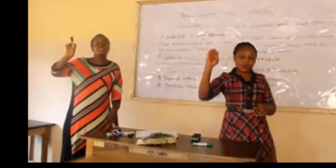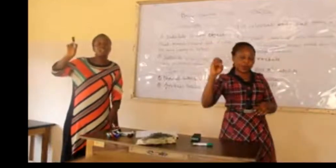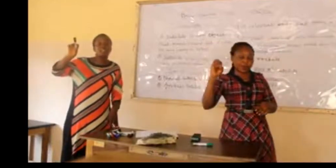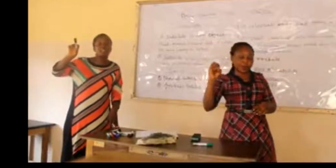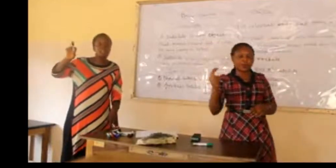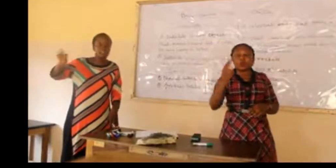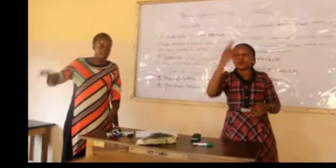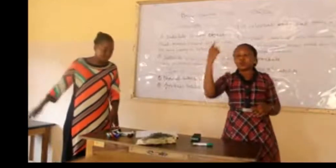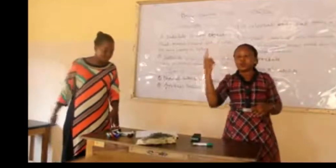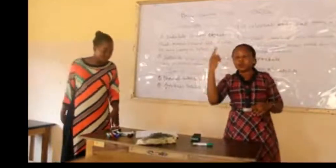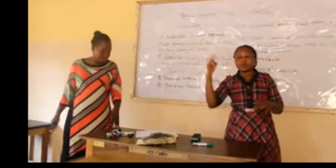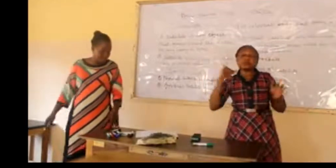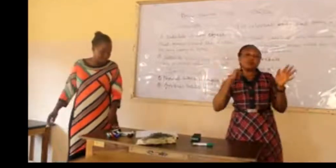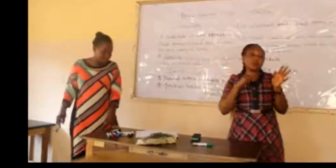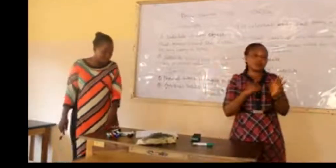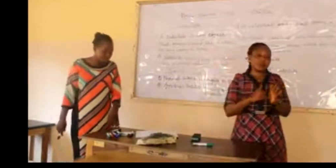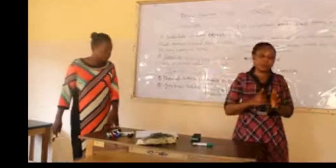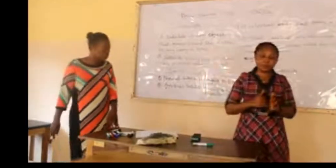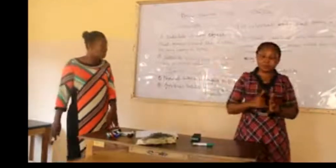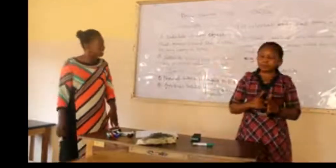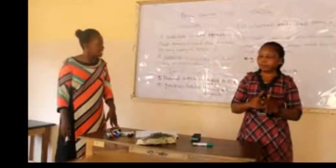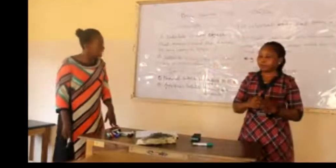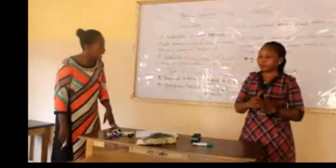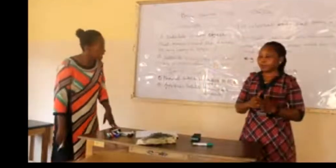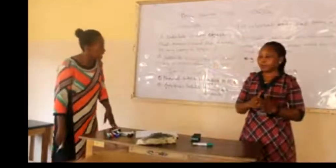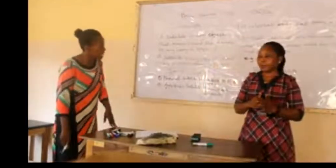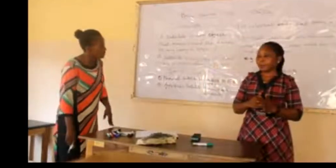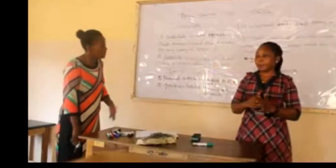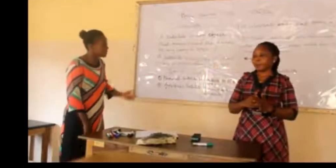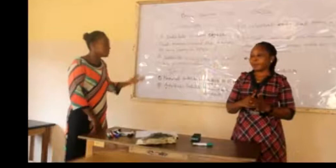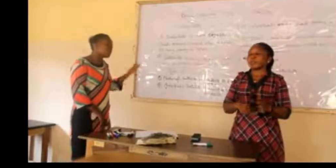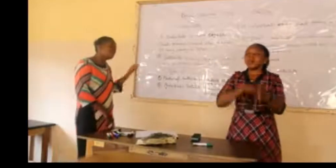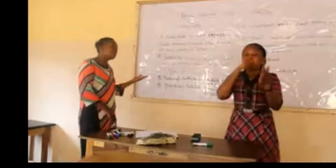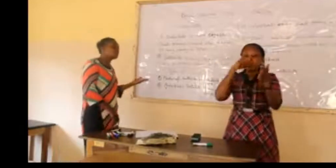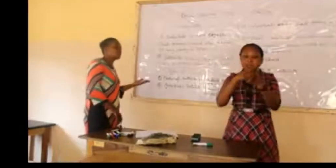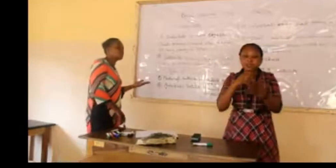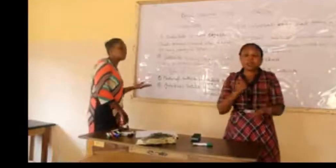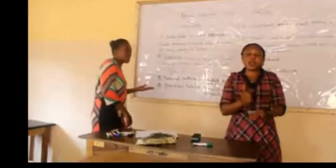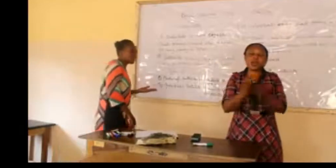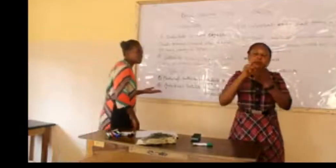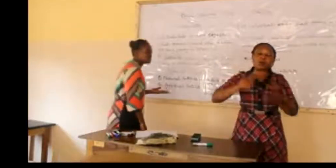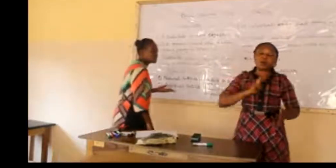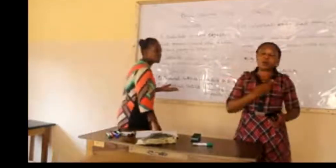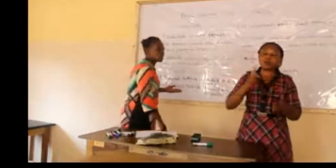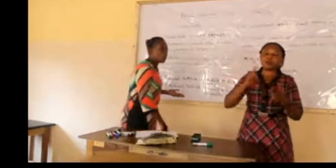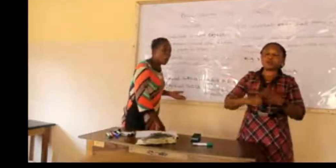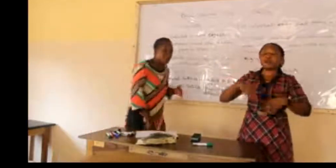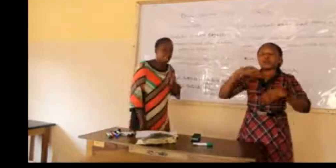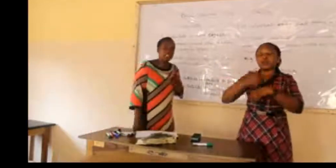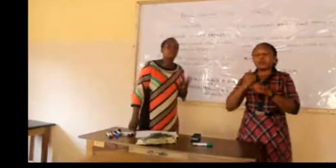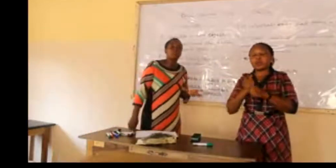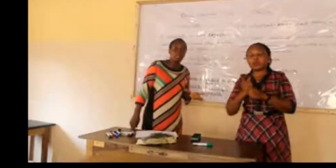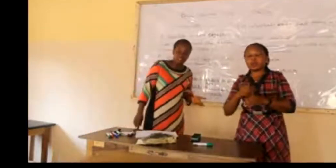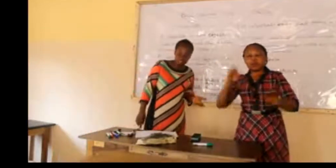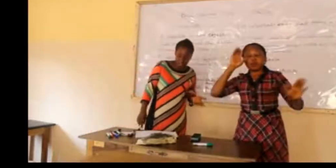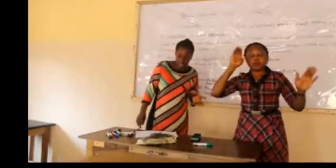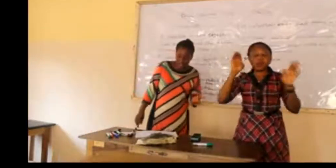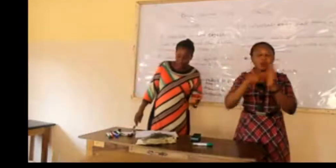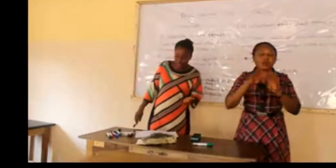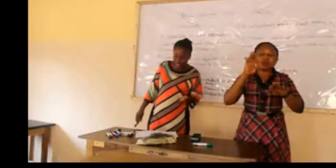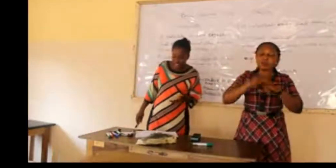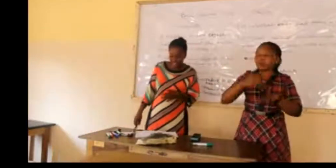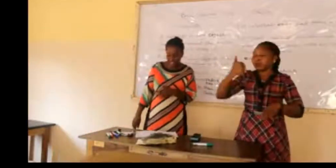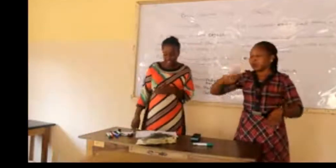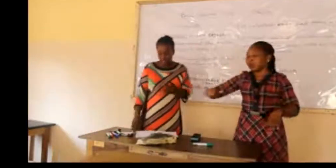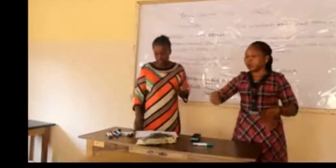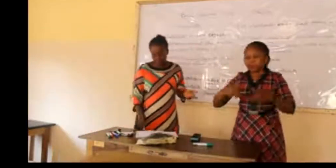The satellite. So satellite helps us in making photographs on any place